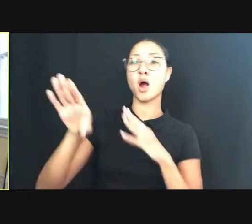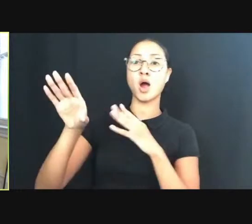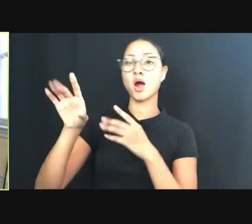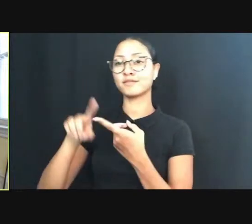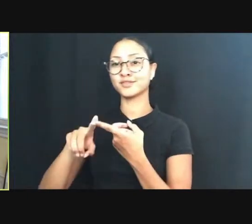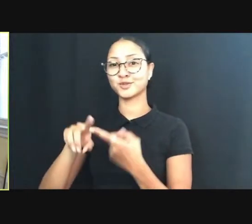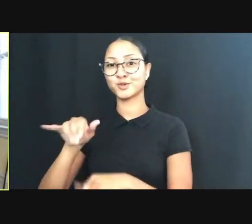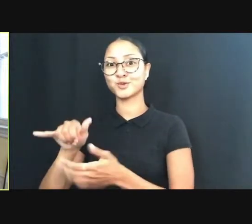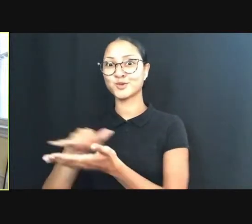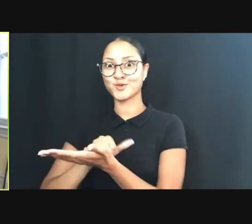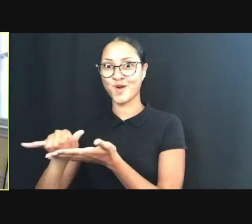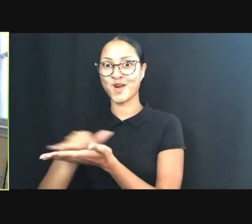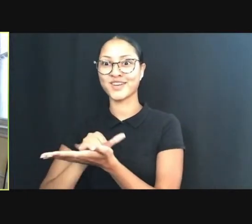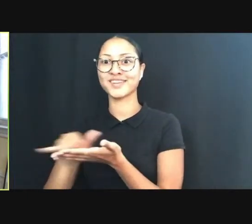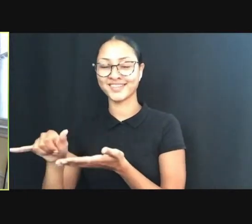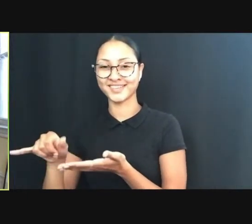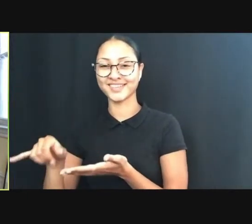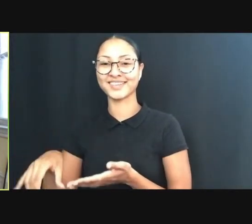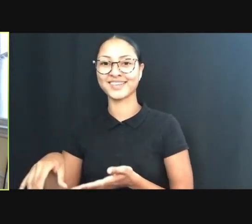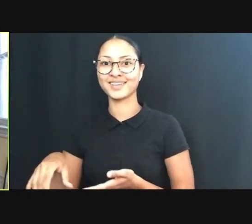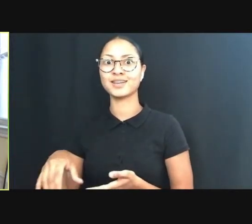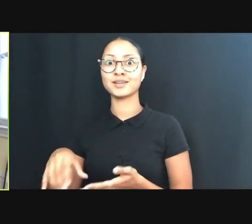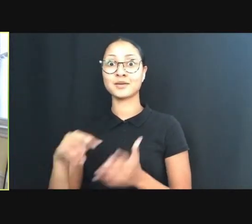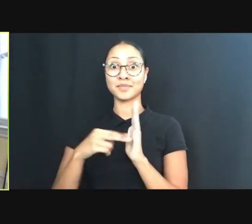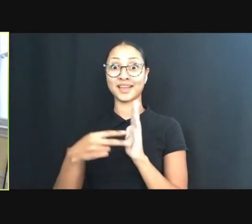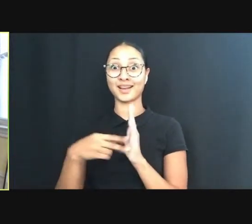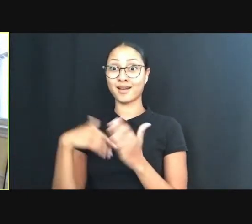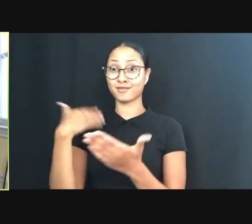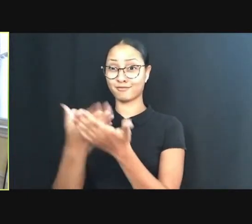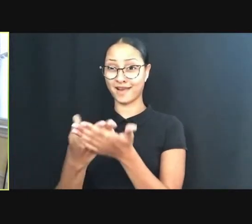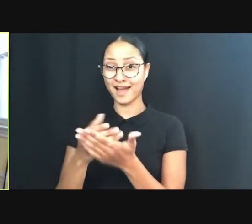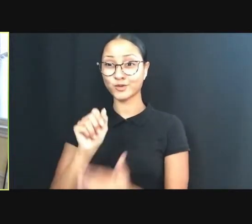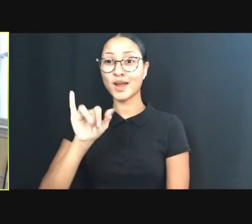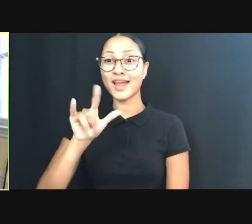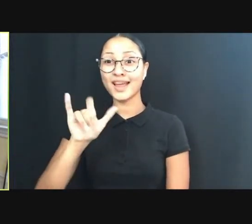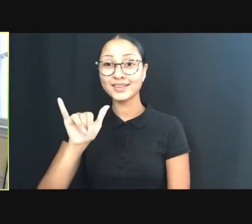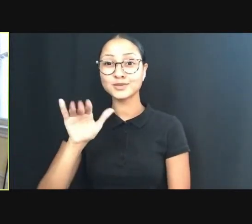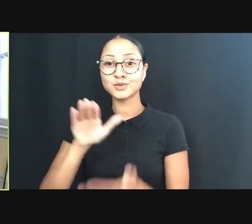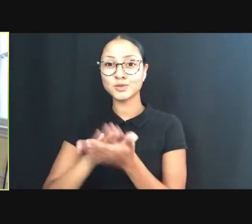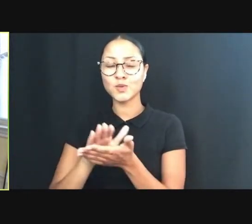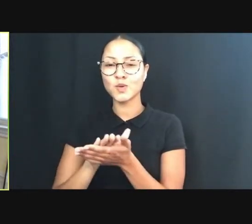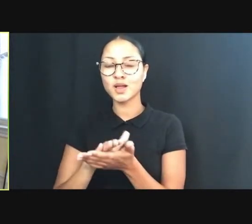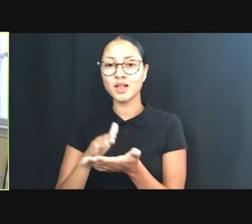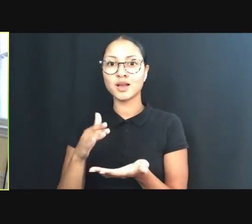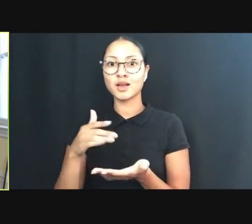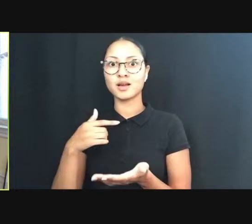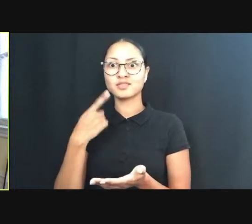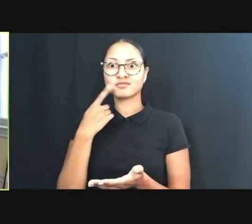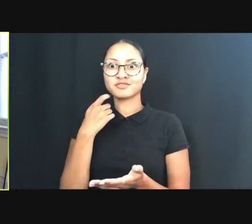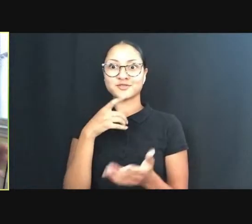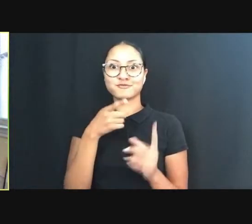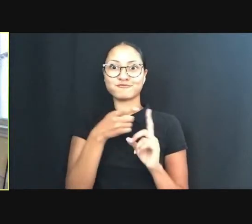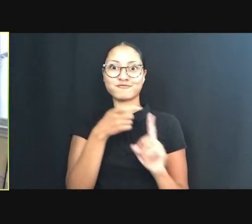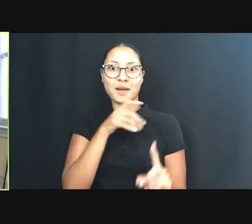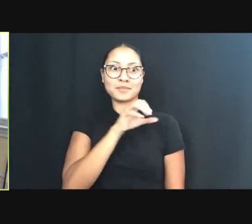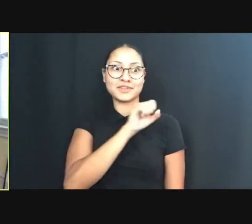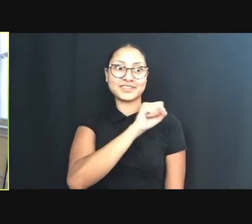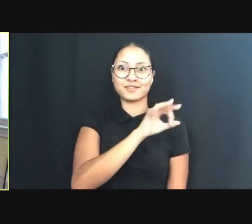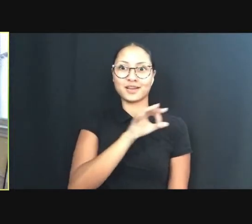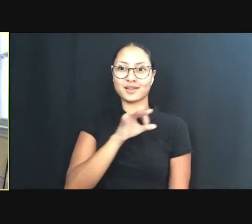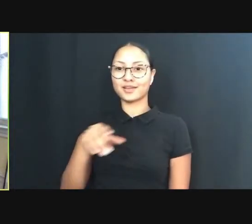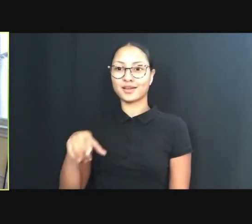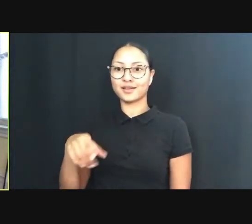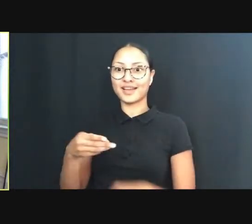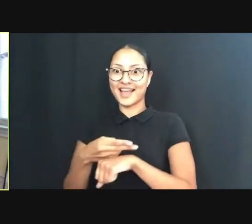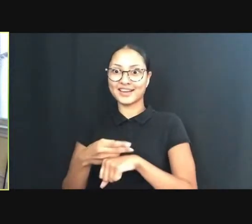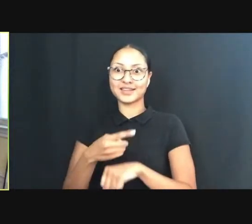at the Alvin Ailey School at 24 years old in the year 2000 on September 1st. So, and you know, I'm coming from the folklore world. So